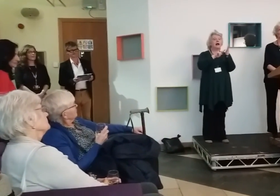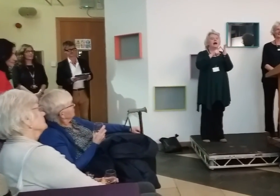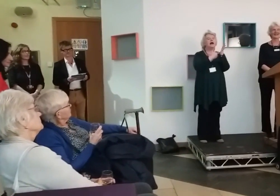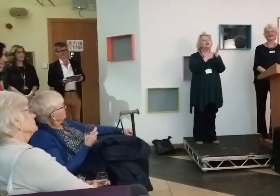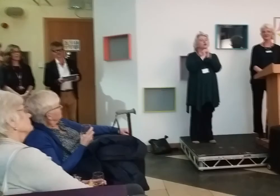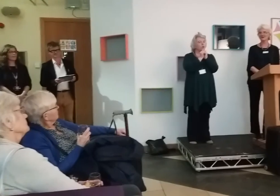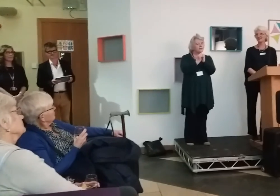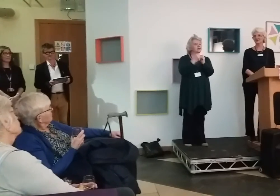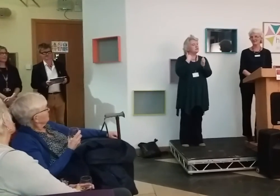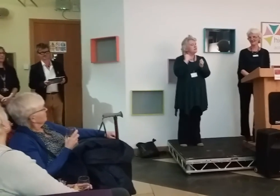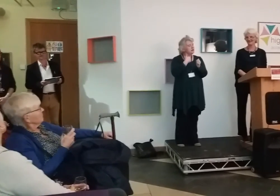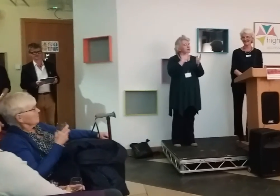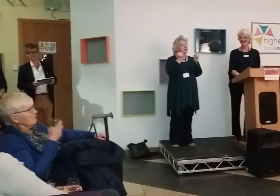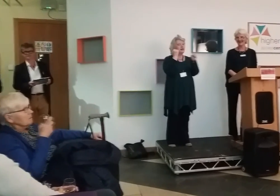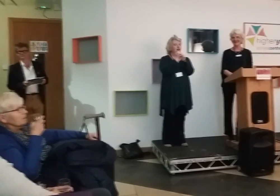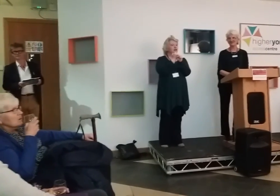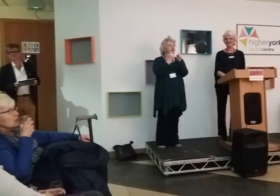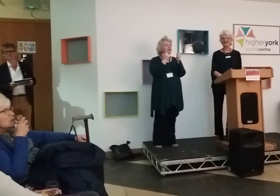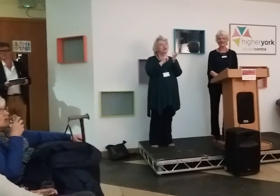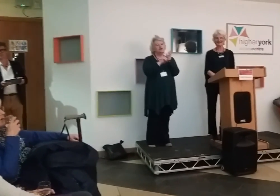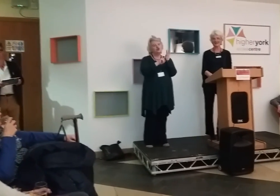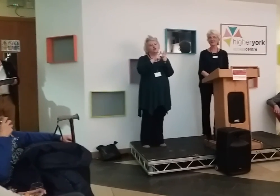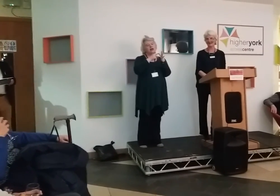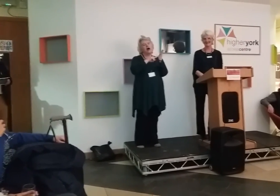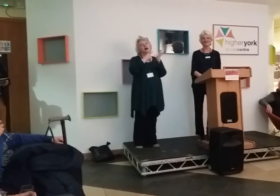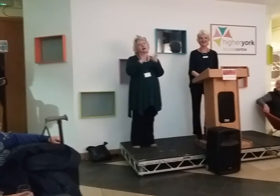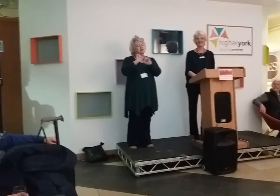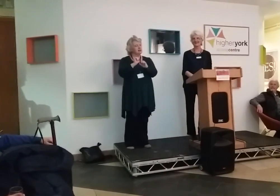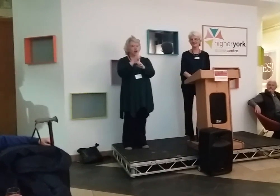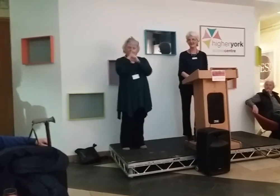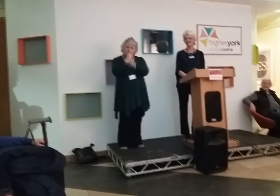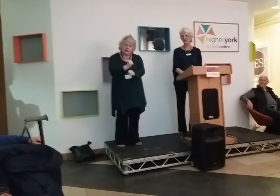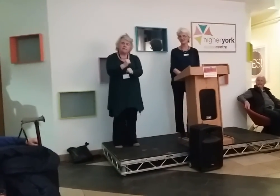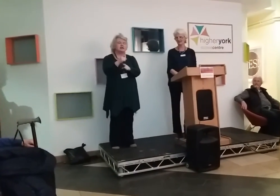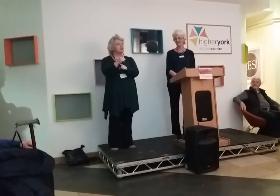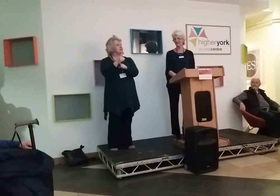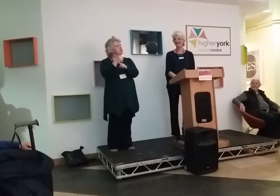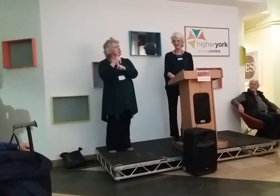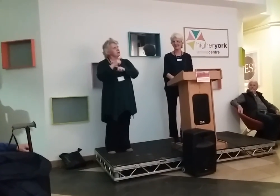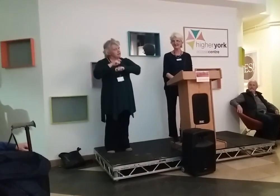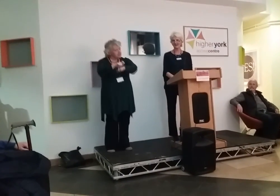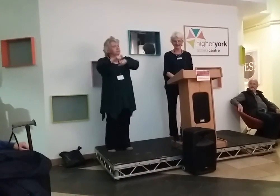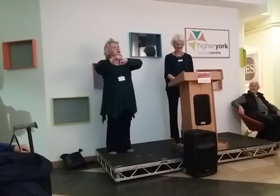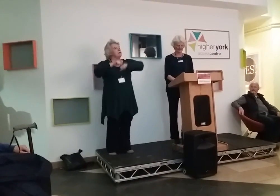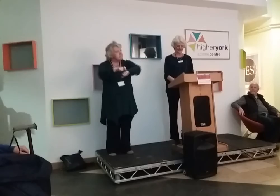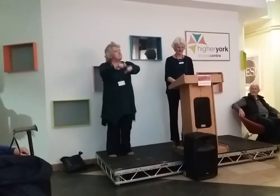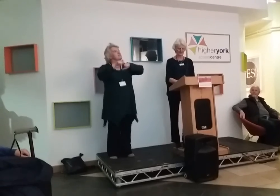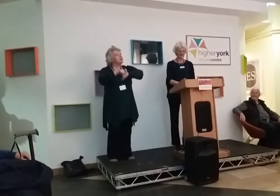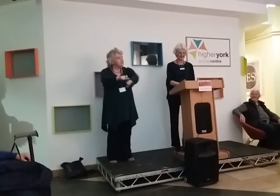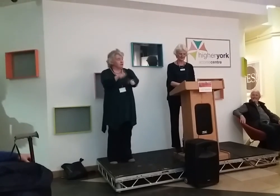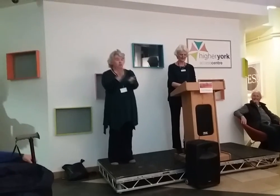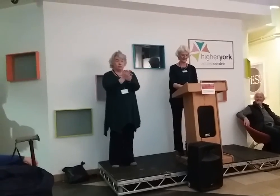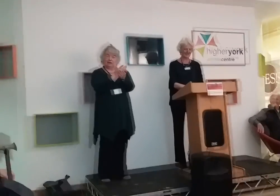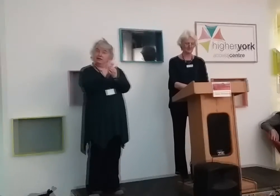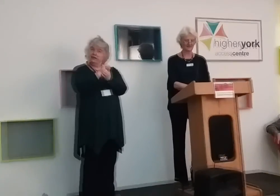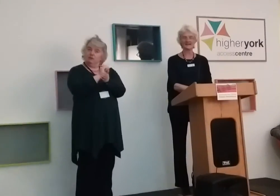Juliana and her incredible commitment and just keeping going. She is a great role model for keeping going with